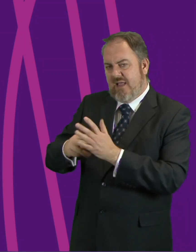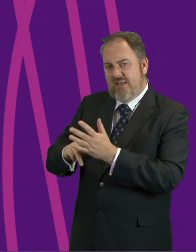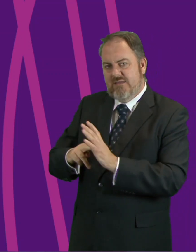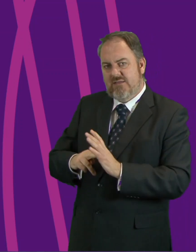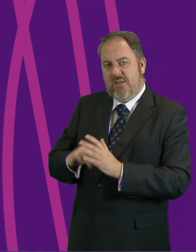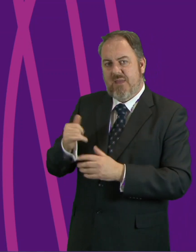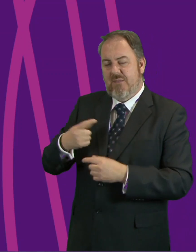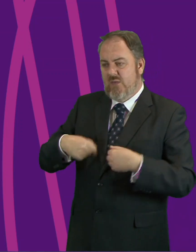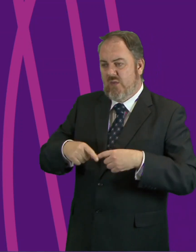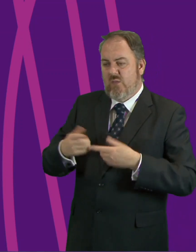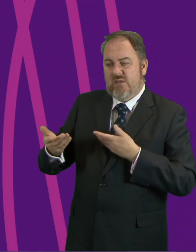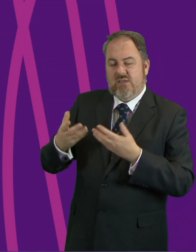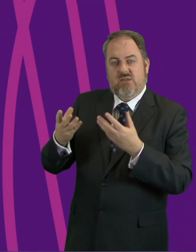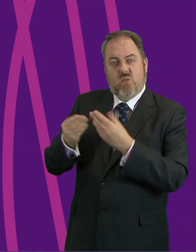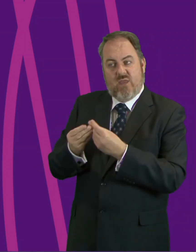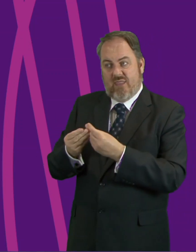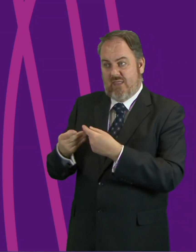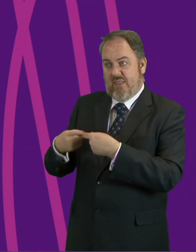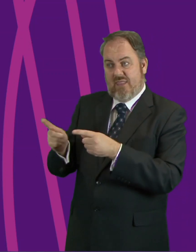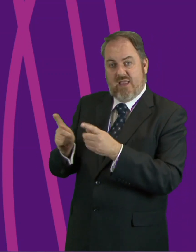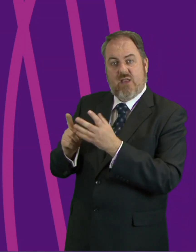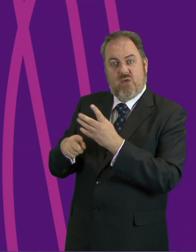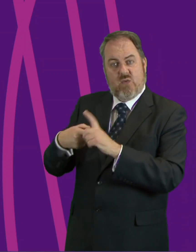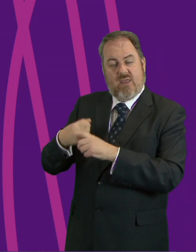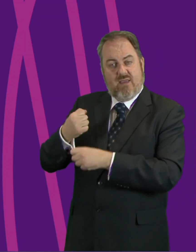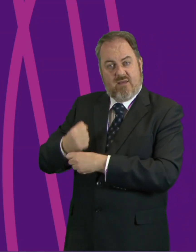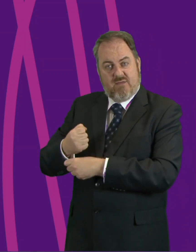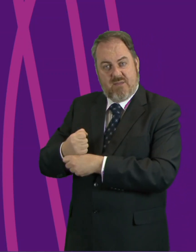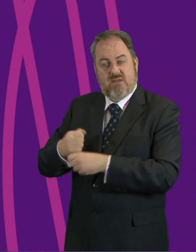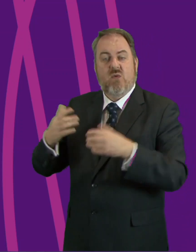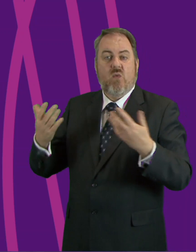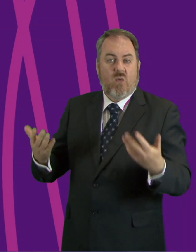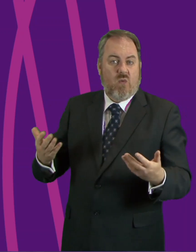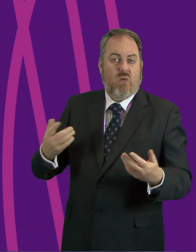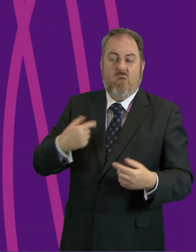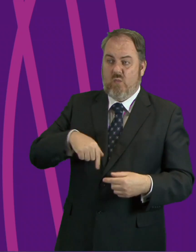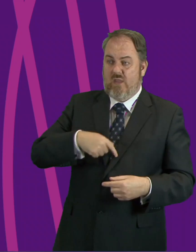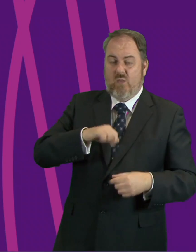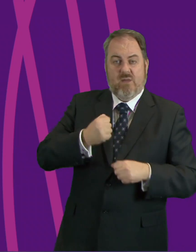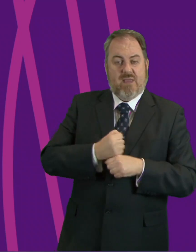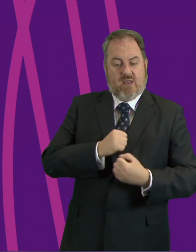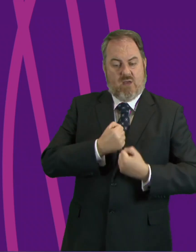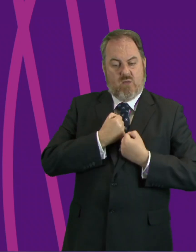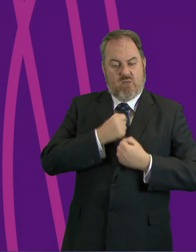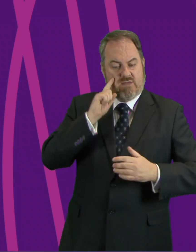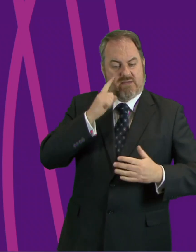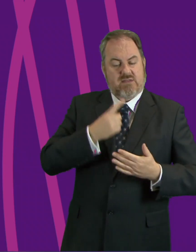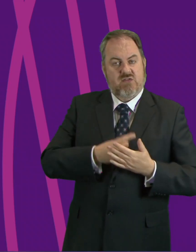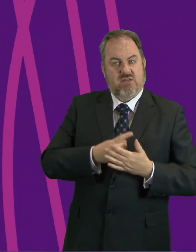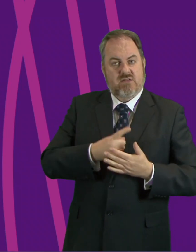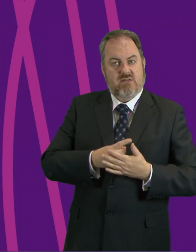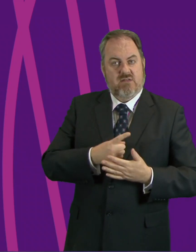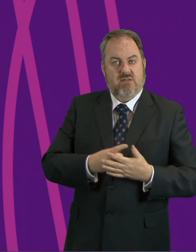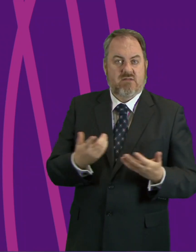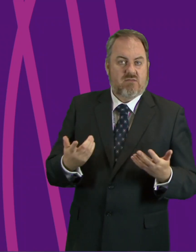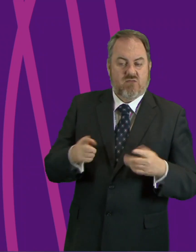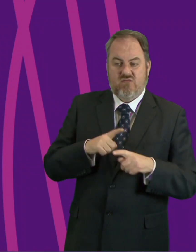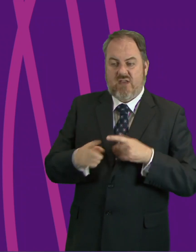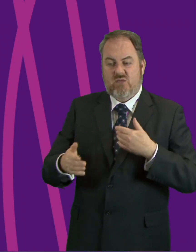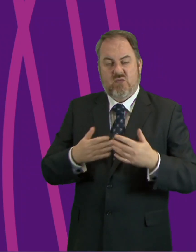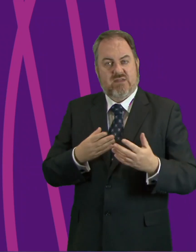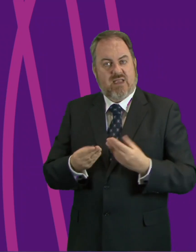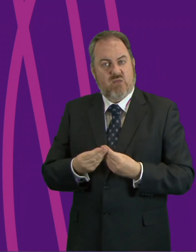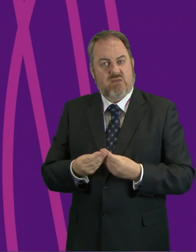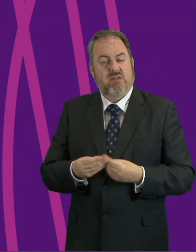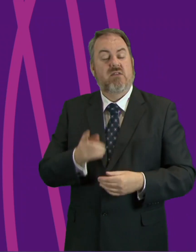or through the discussions we have with the UK Government rectify that. But let me give an assurance that the safety of those who work in our public